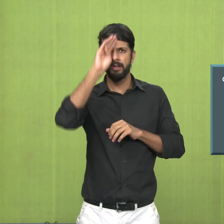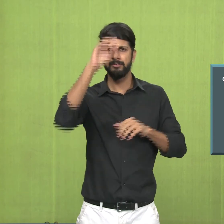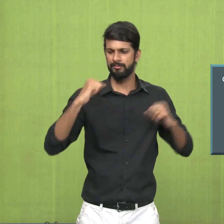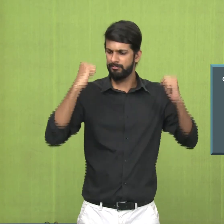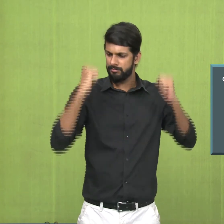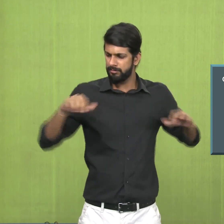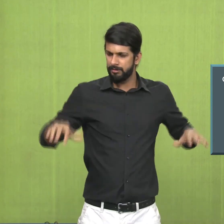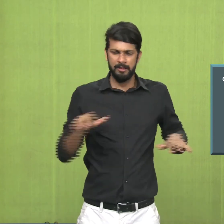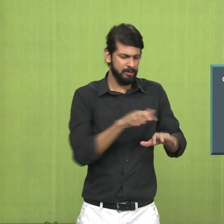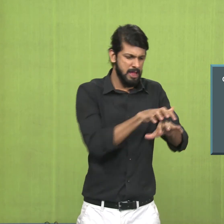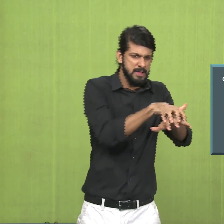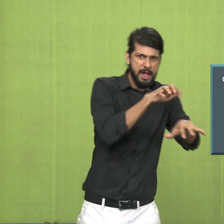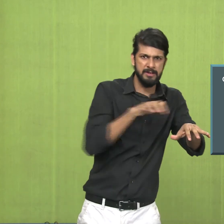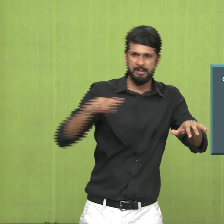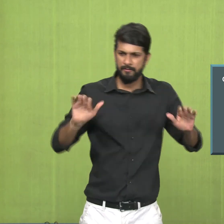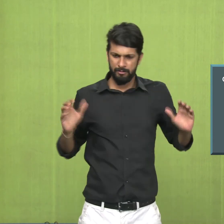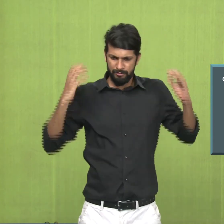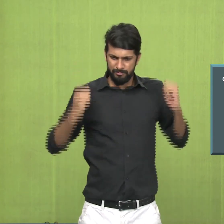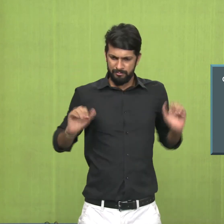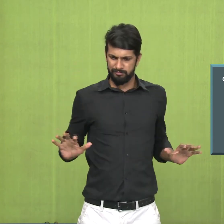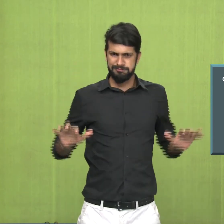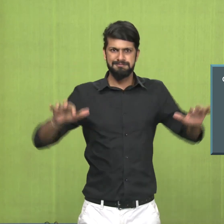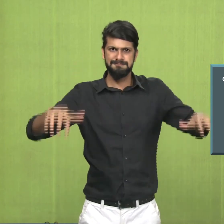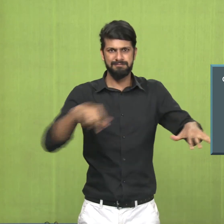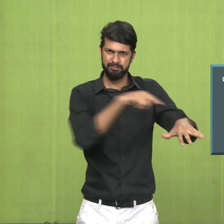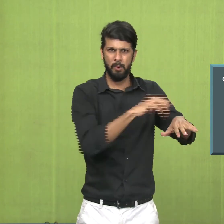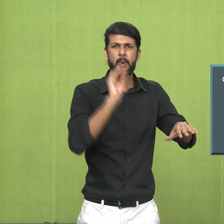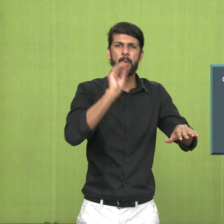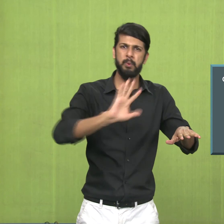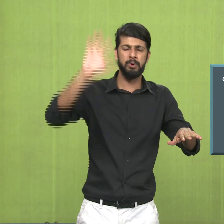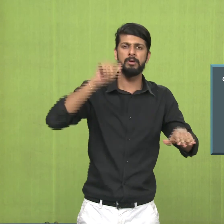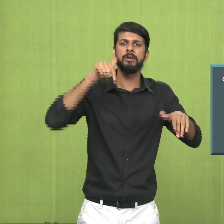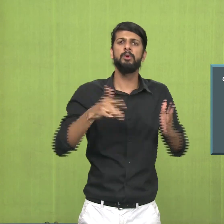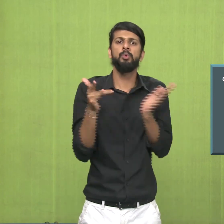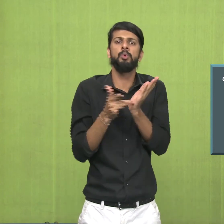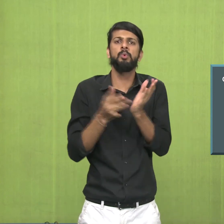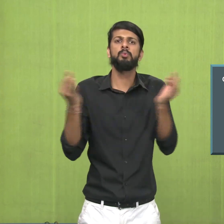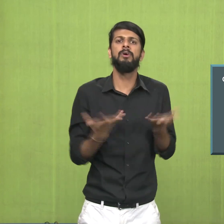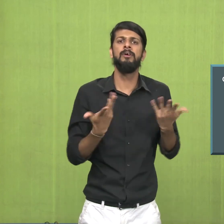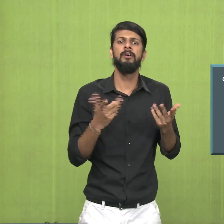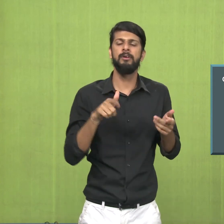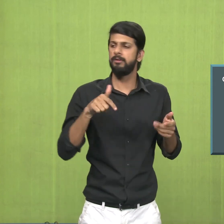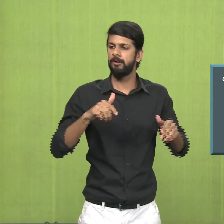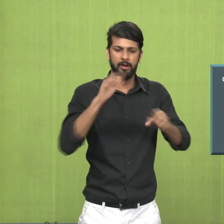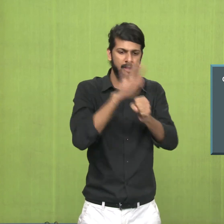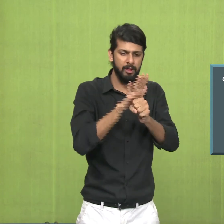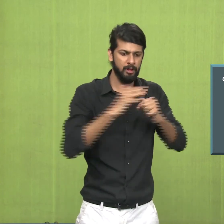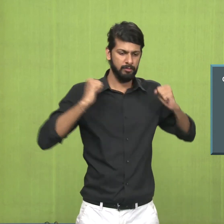Contemporary, for example, you would remember the royal or the kings in ancient times used to sit on